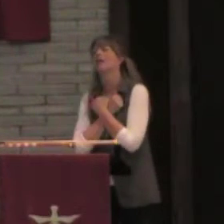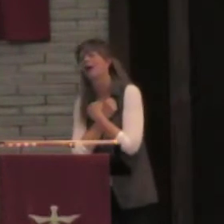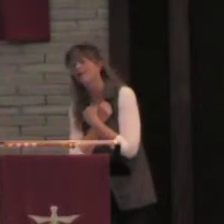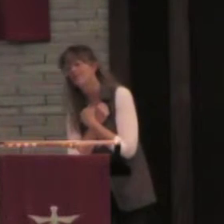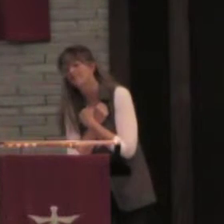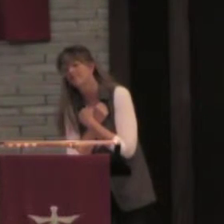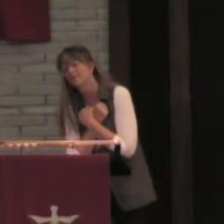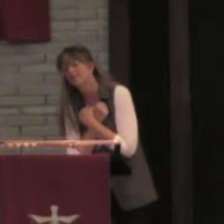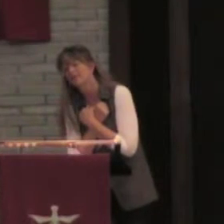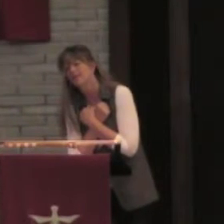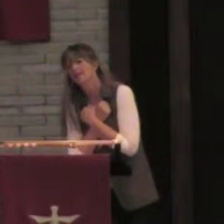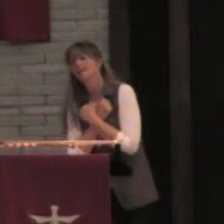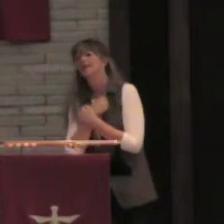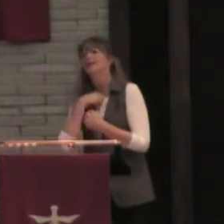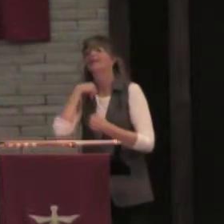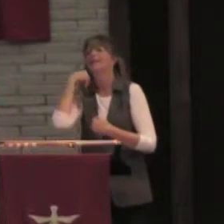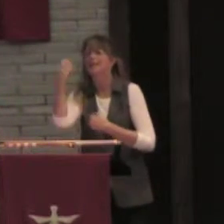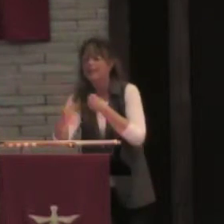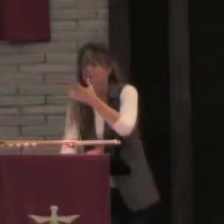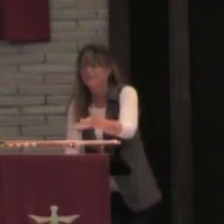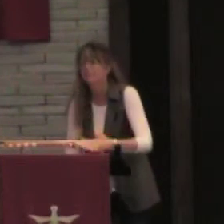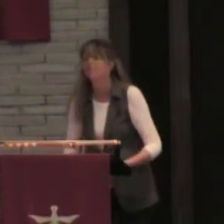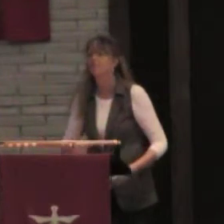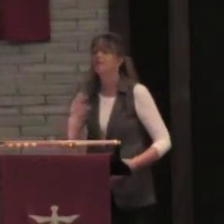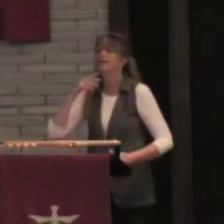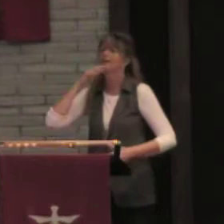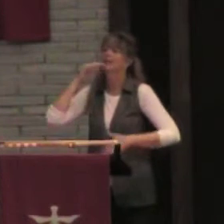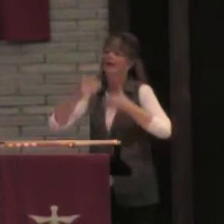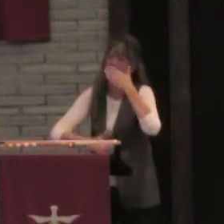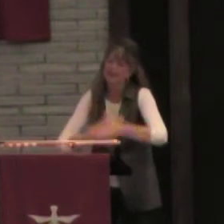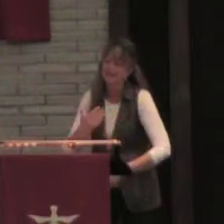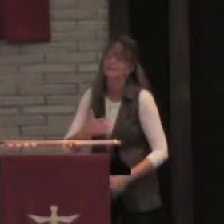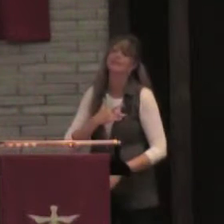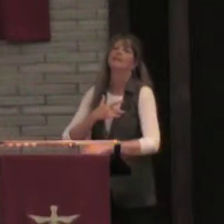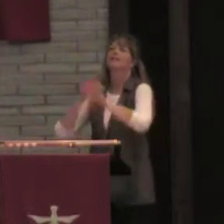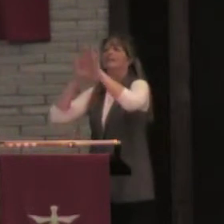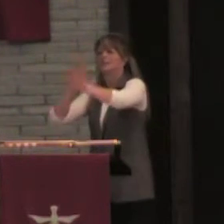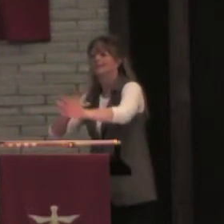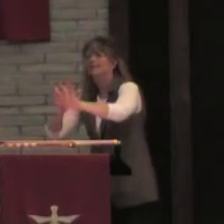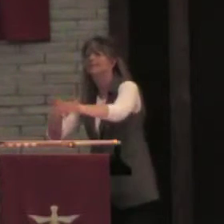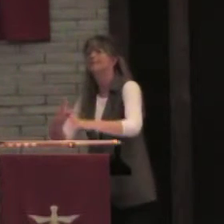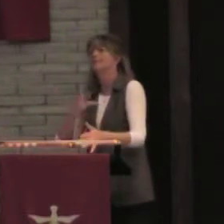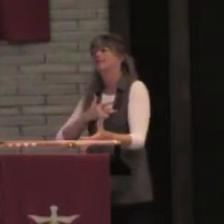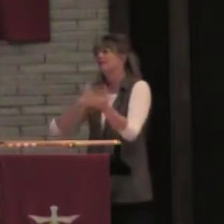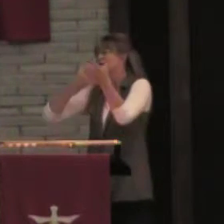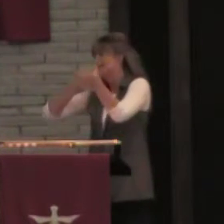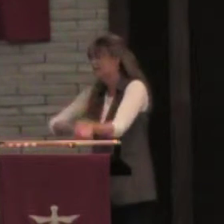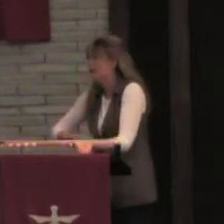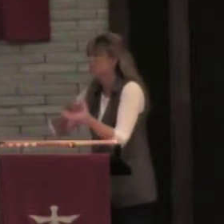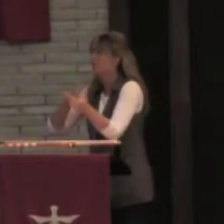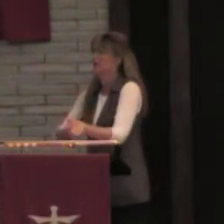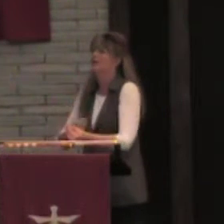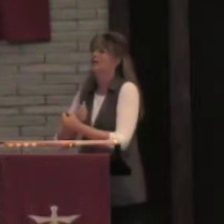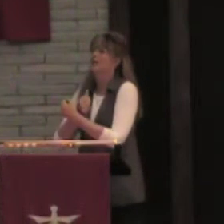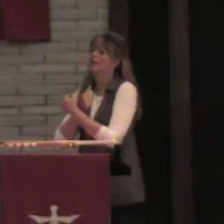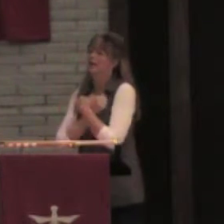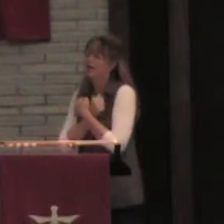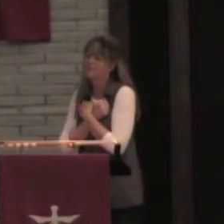about that. God loves us and He loves to give. And He's kind and He's merciful and